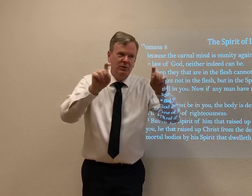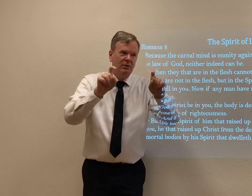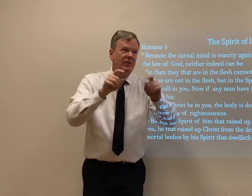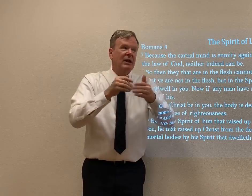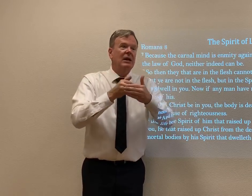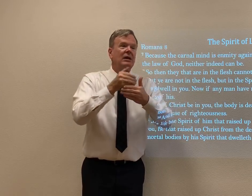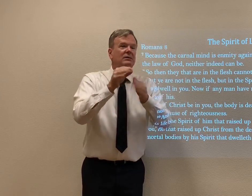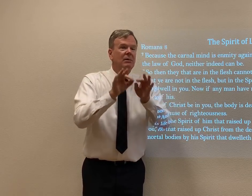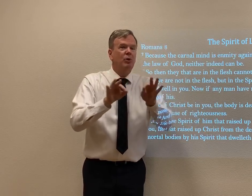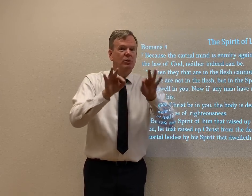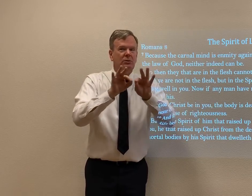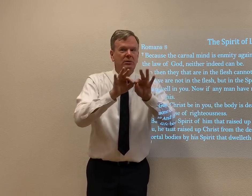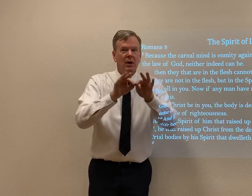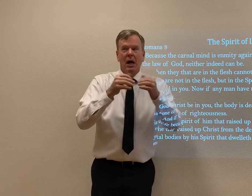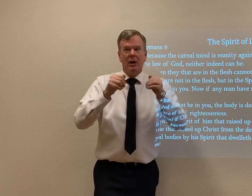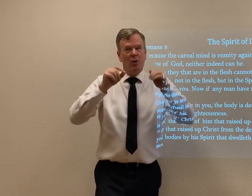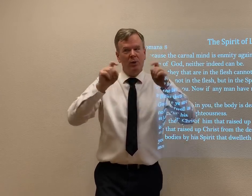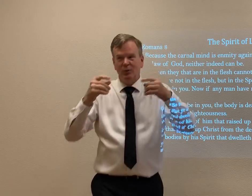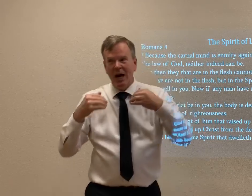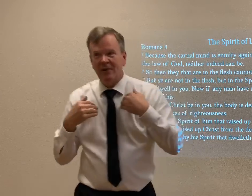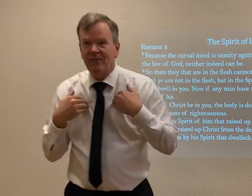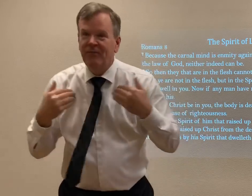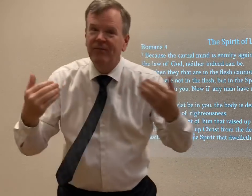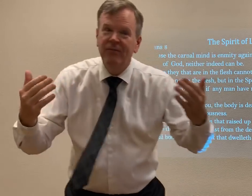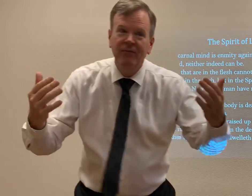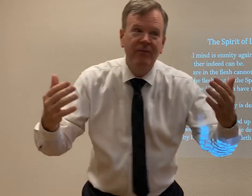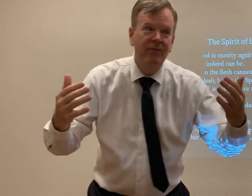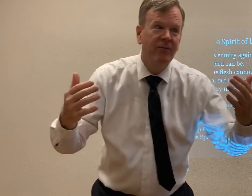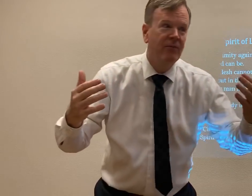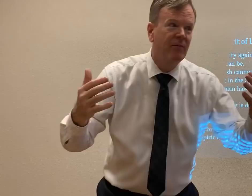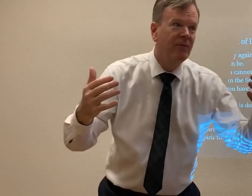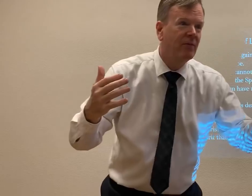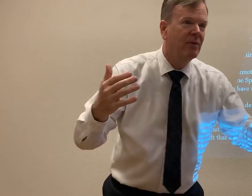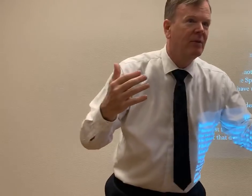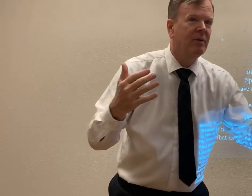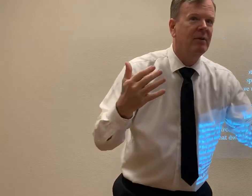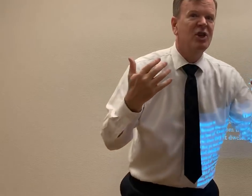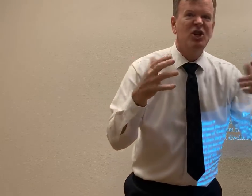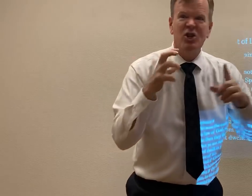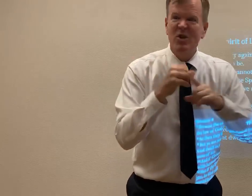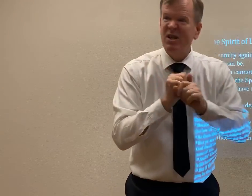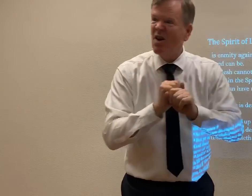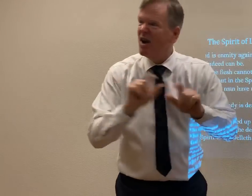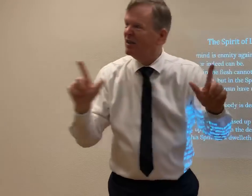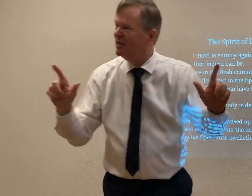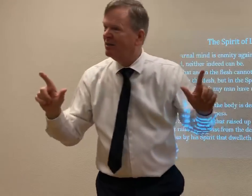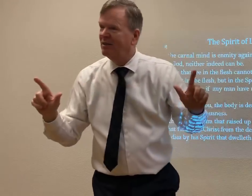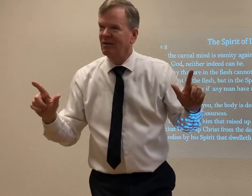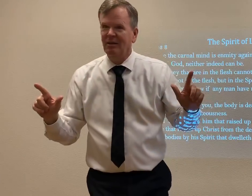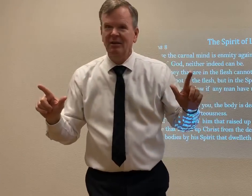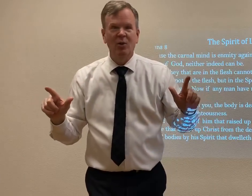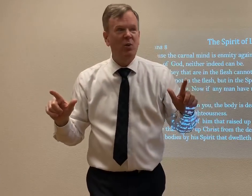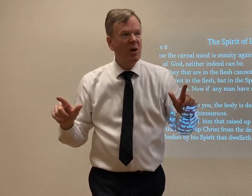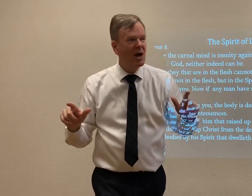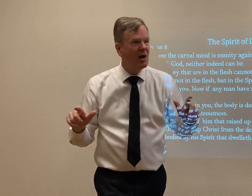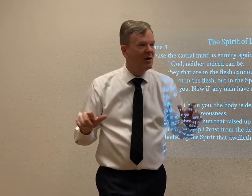I have to understand any questions, because the next one is really important. Any questions? No questions? You got everything so far?